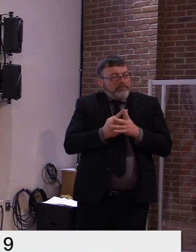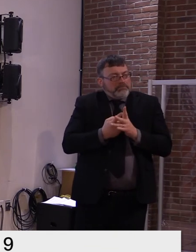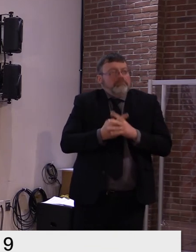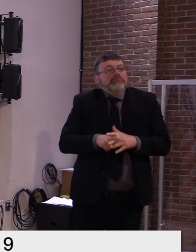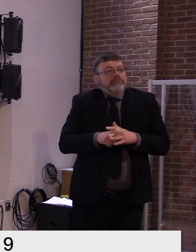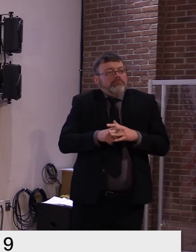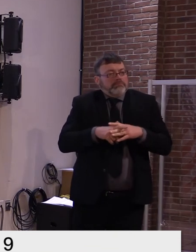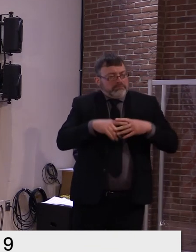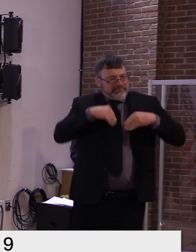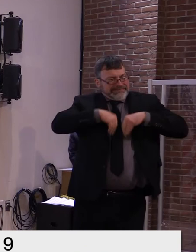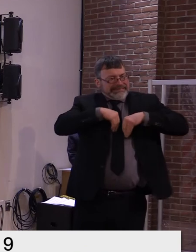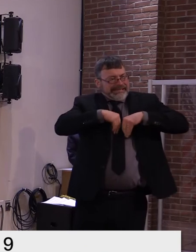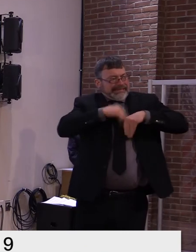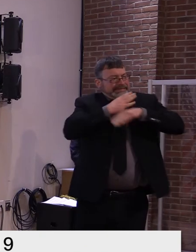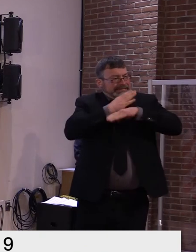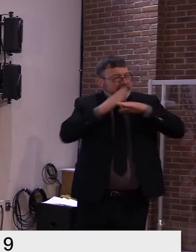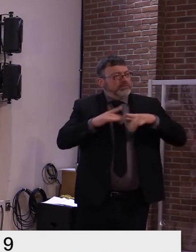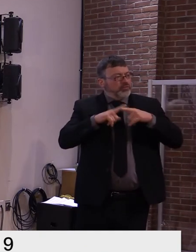to aluminum,